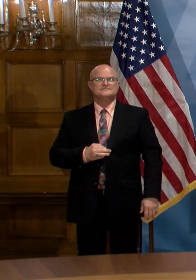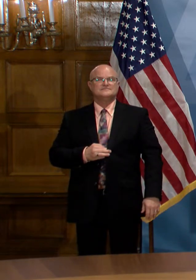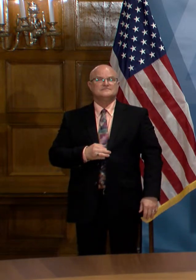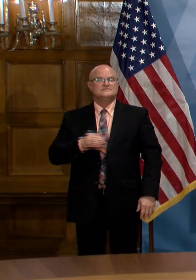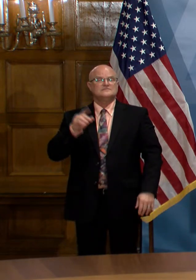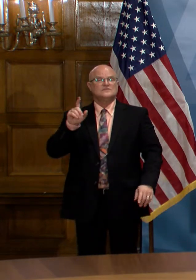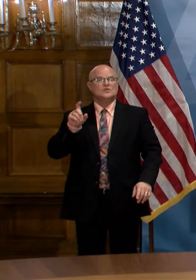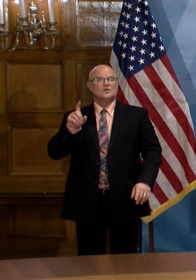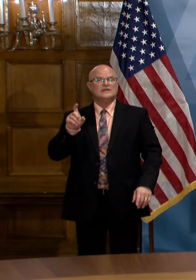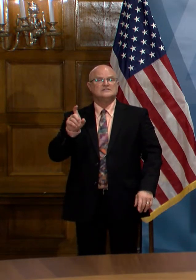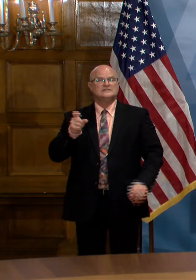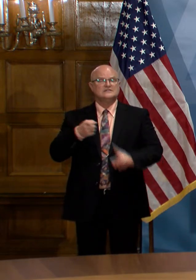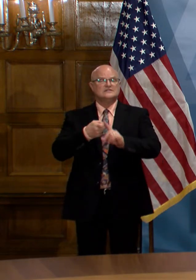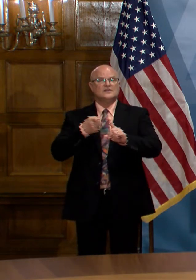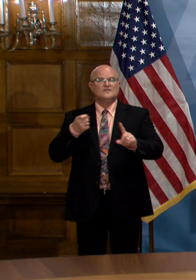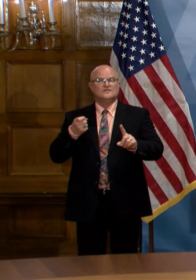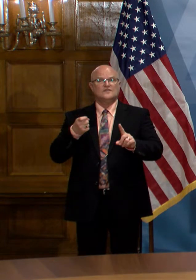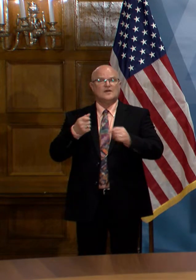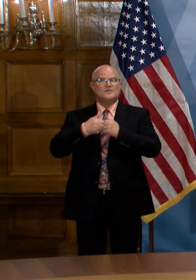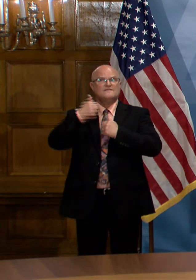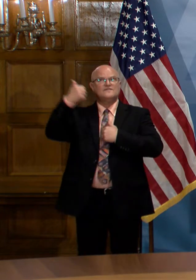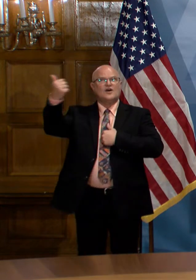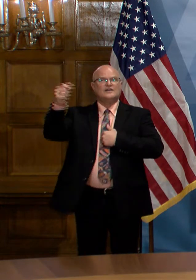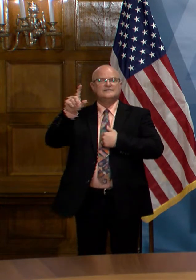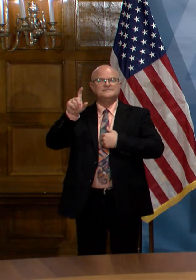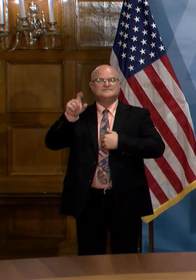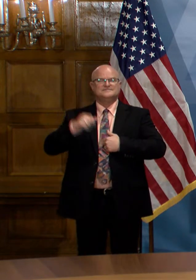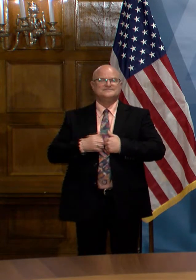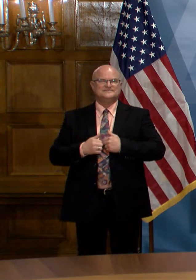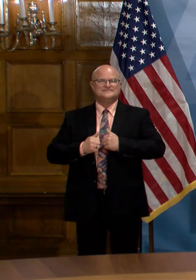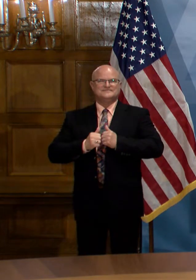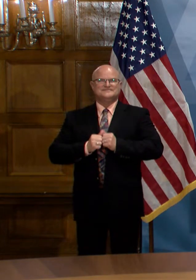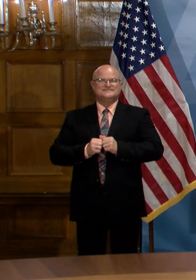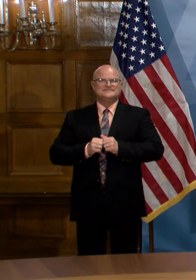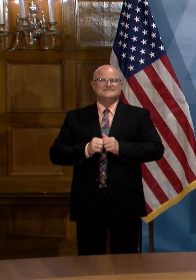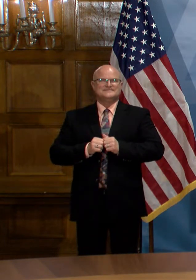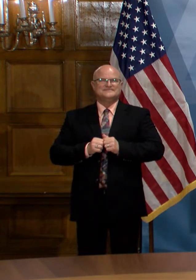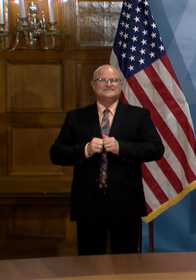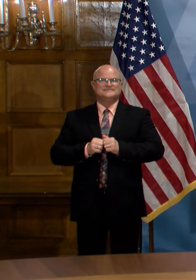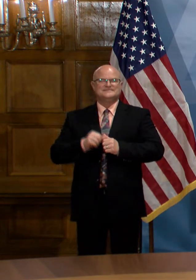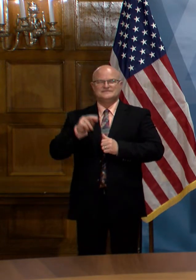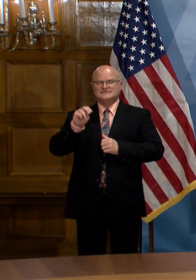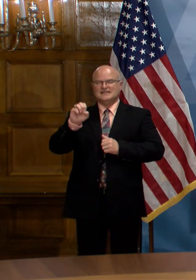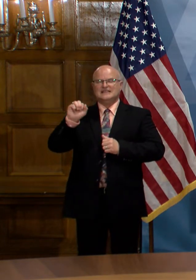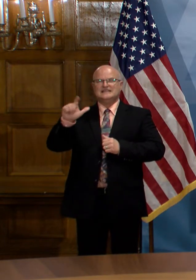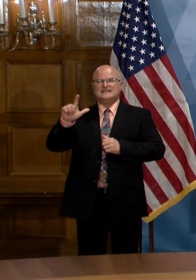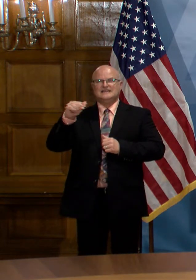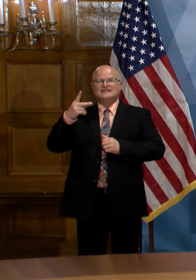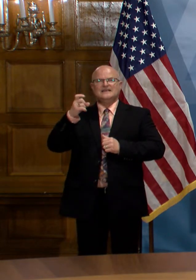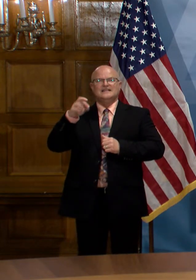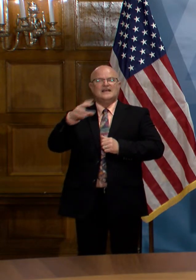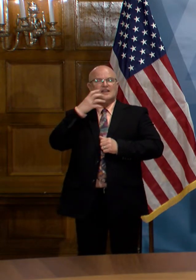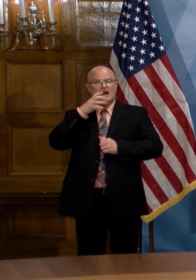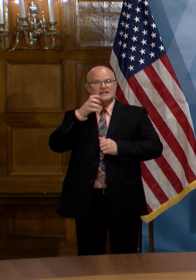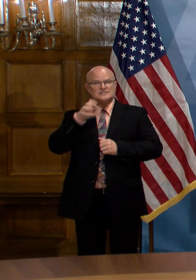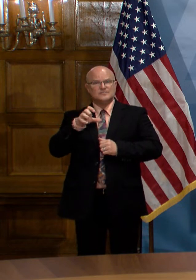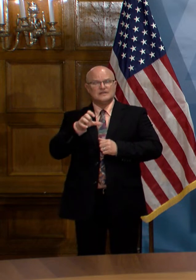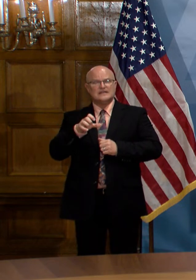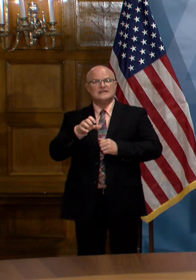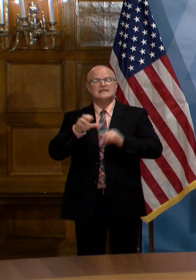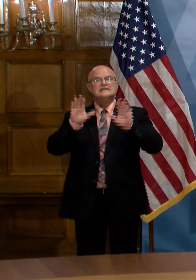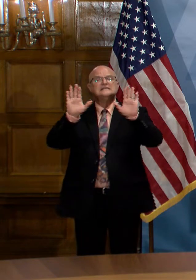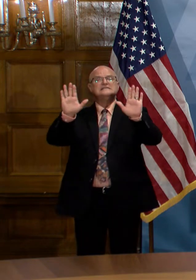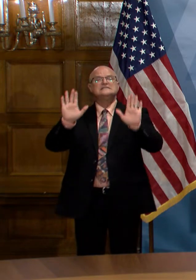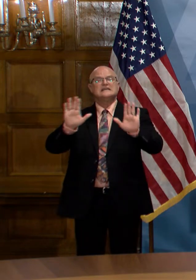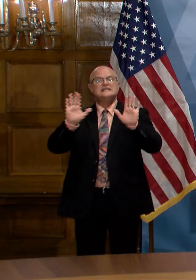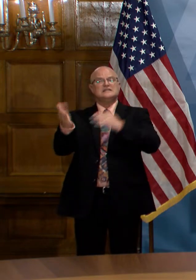Is there any questions from afar? Yeah. Good afternoon, Governor. It's Neil Gladner in Hot Springs. Sunday morning on one of the